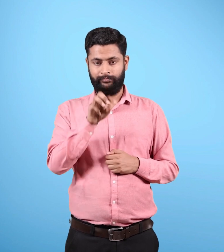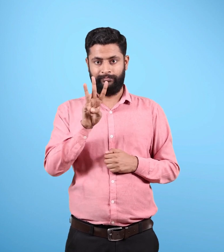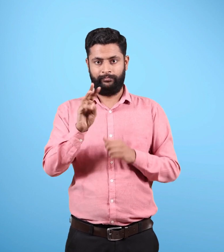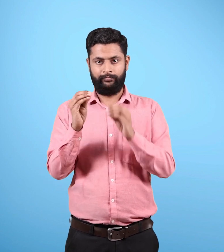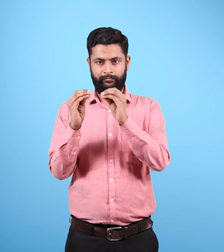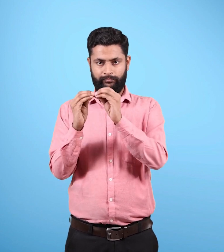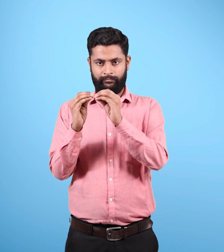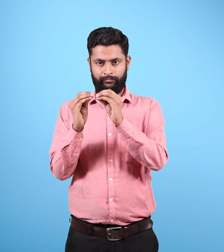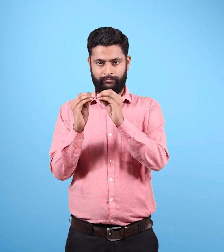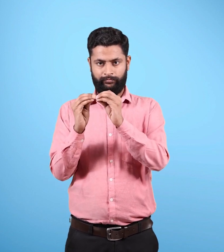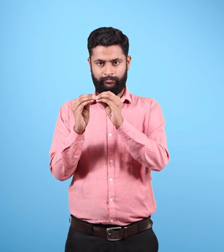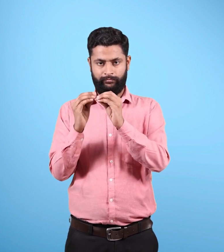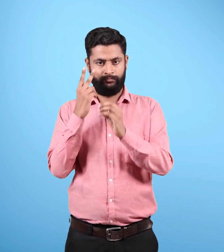Figure 1.3b